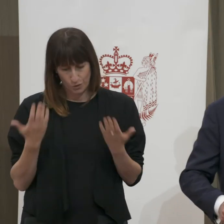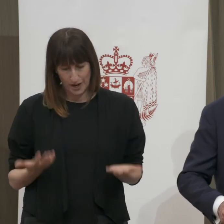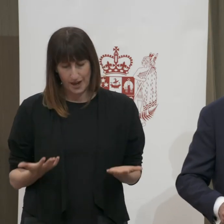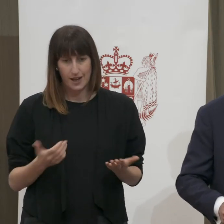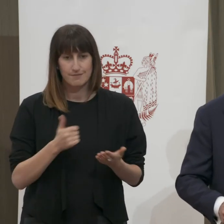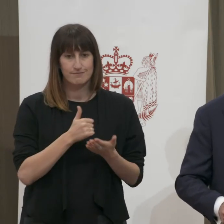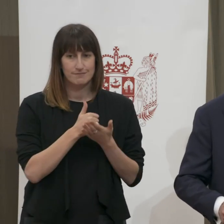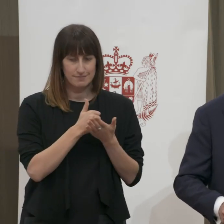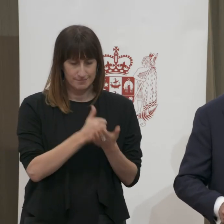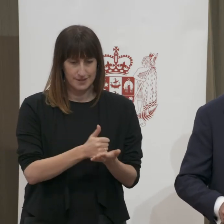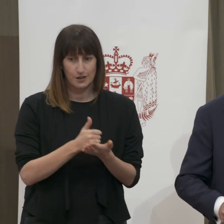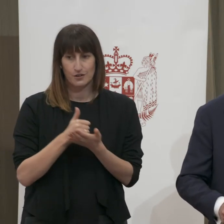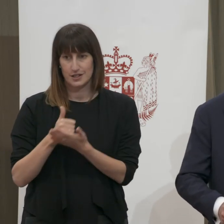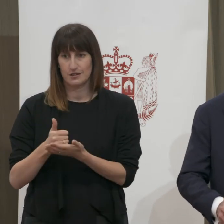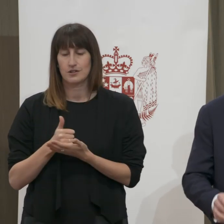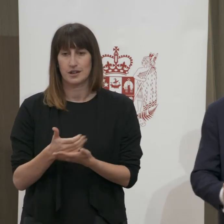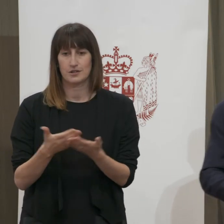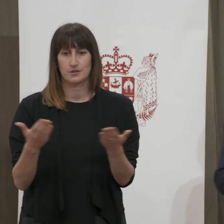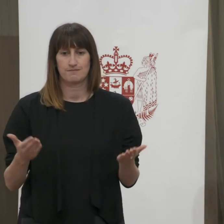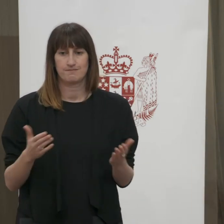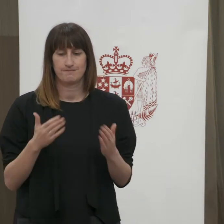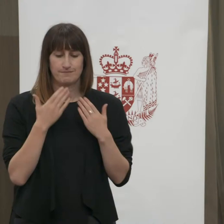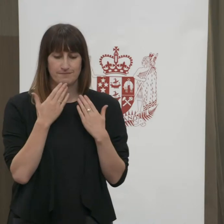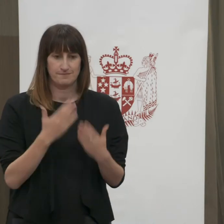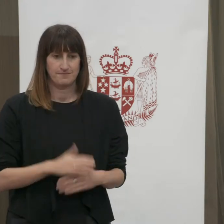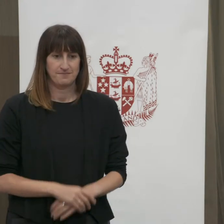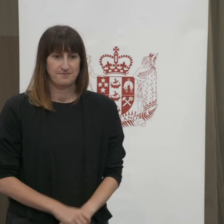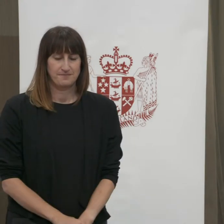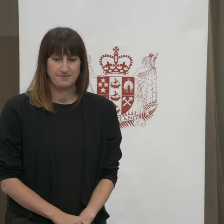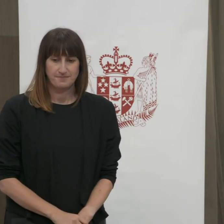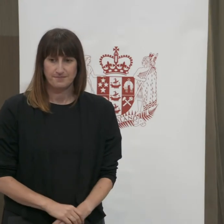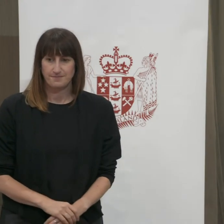koutou, tēnā koutou, tēnā tātou katoa.